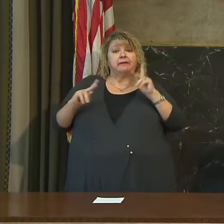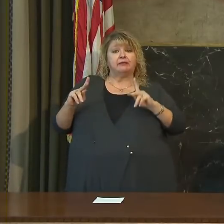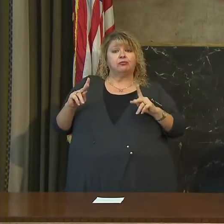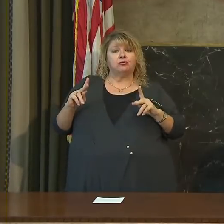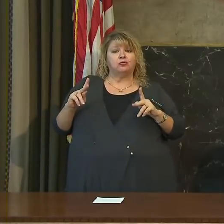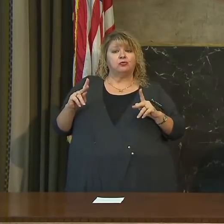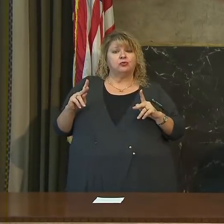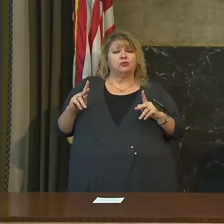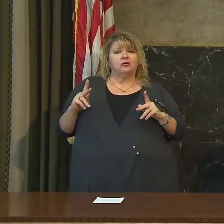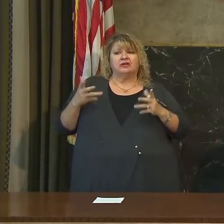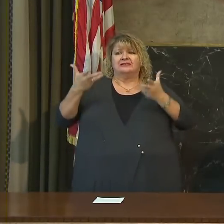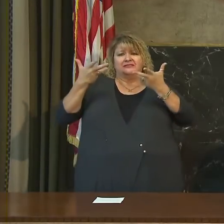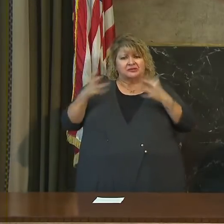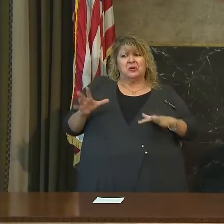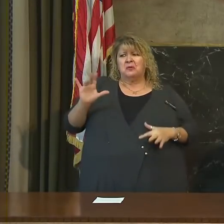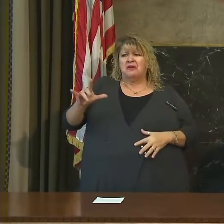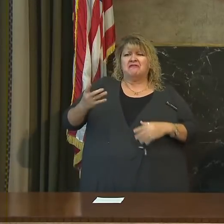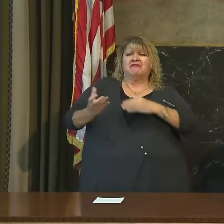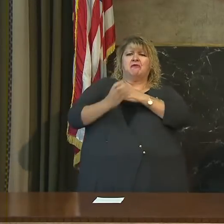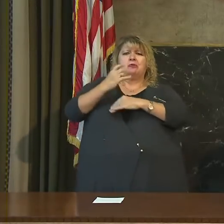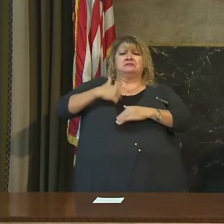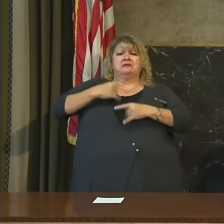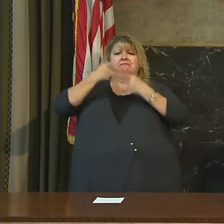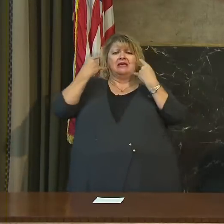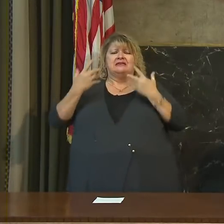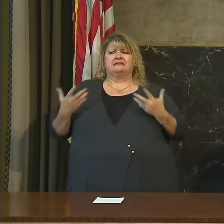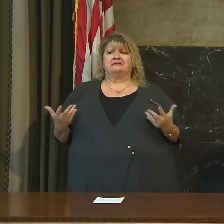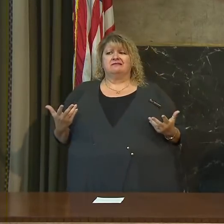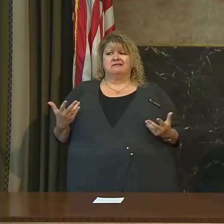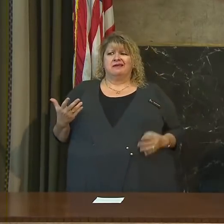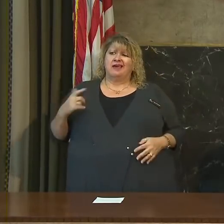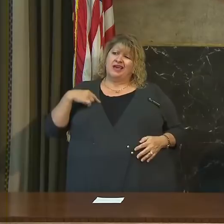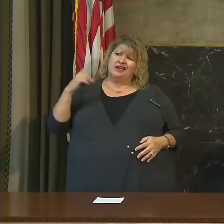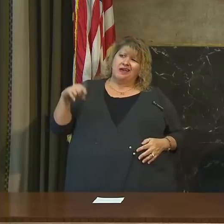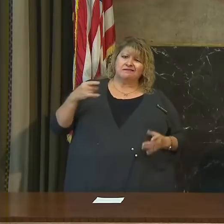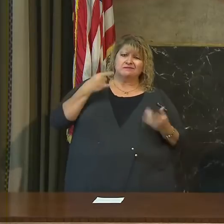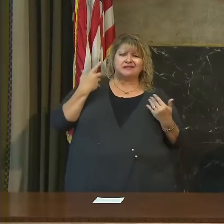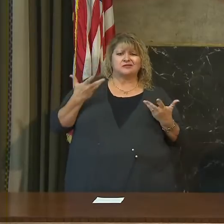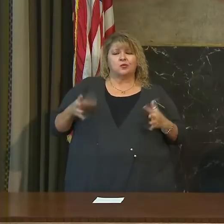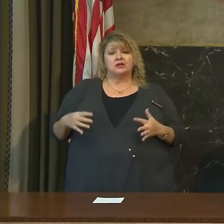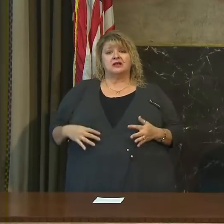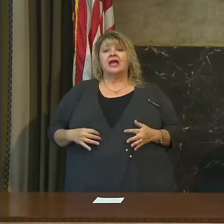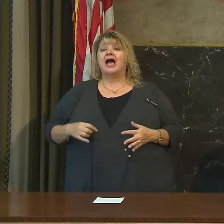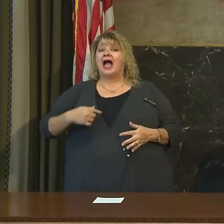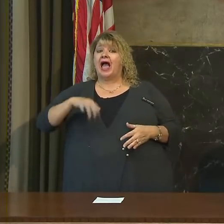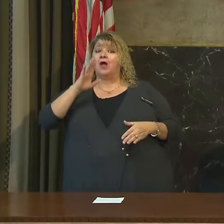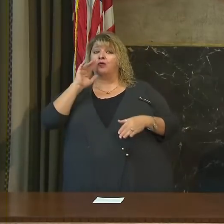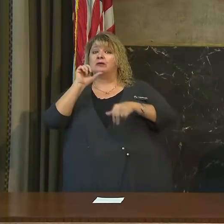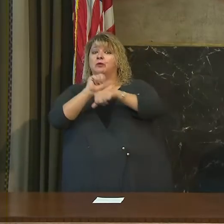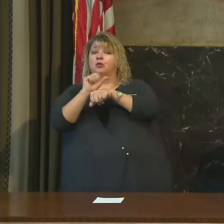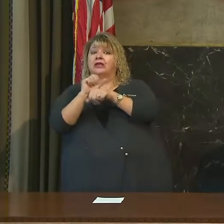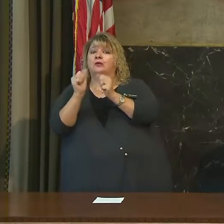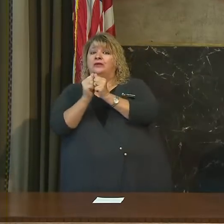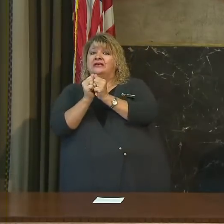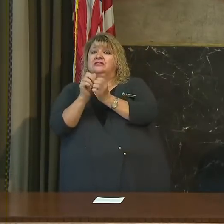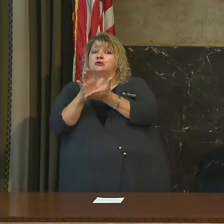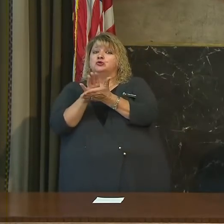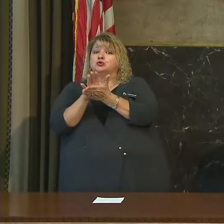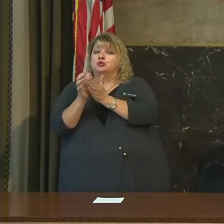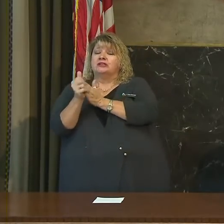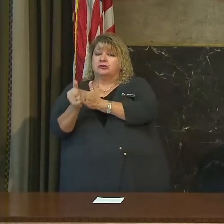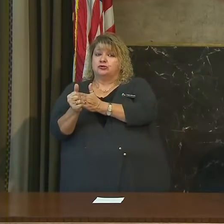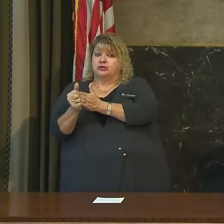opposed those types of measures. But I'll be working with school leadership. At the present, I don't have any